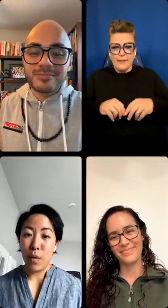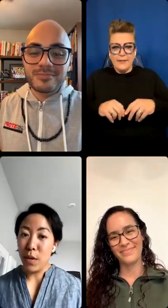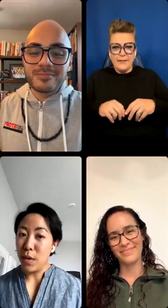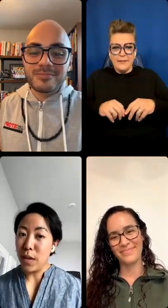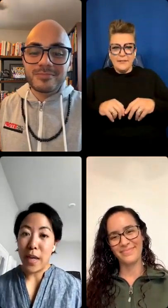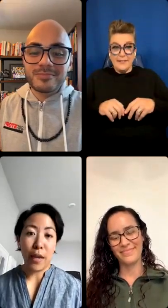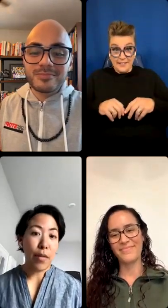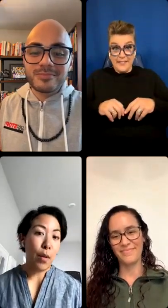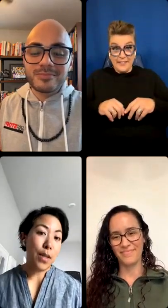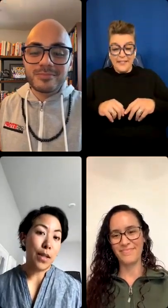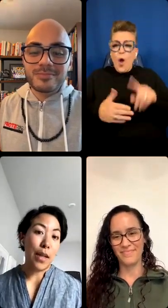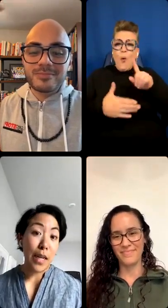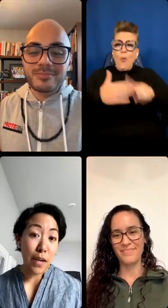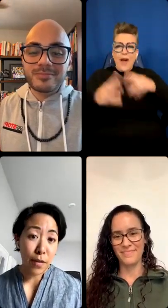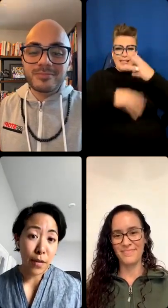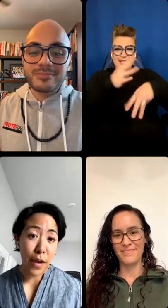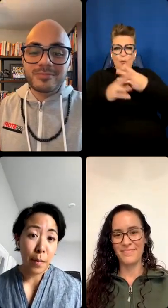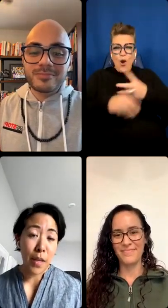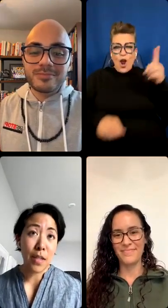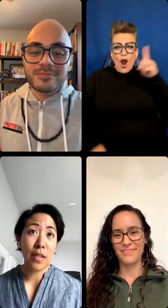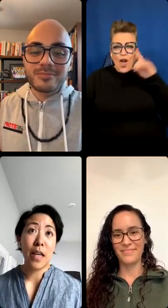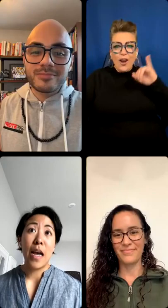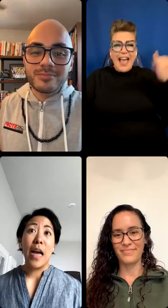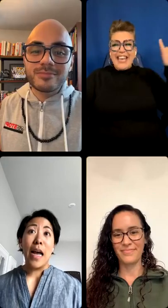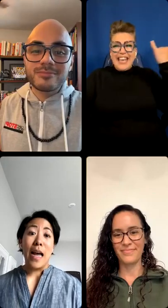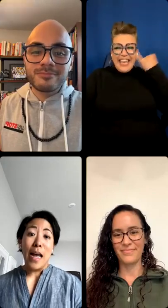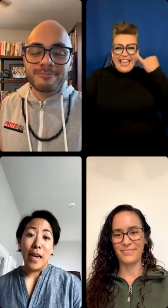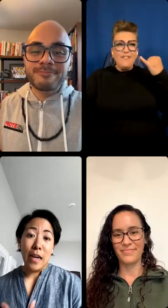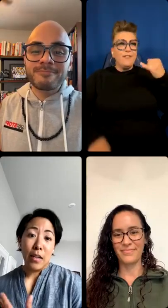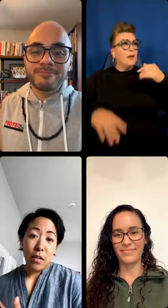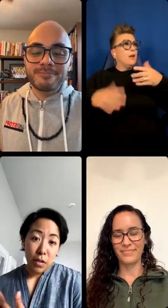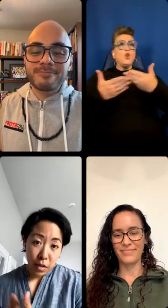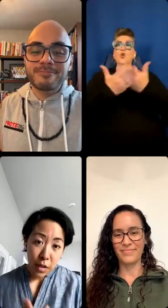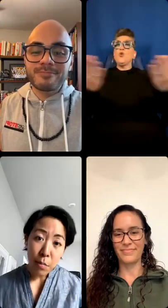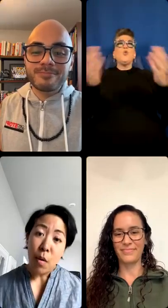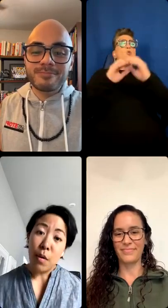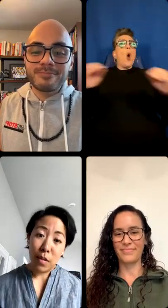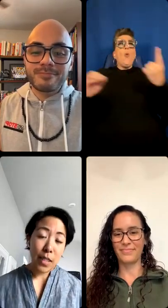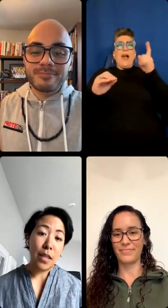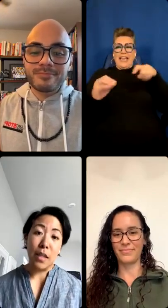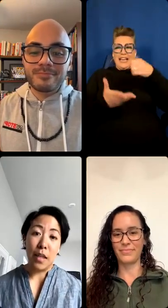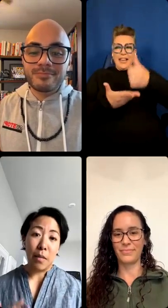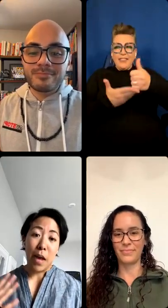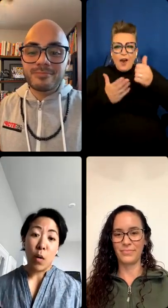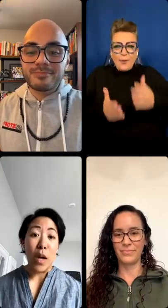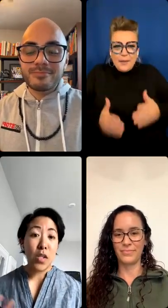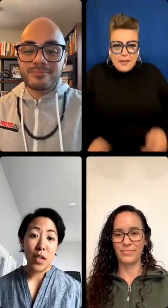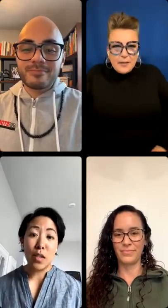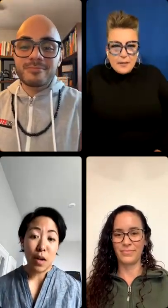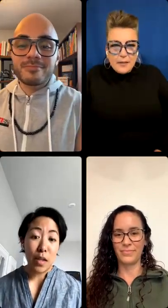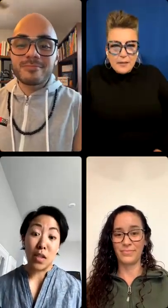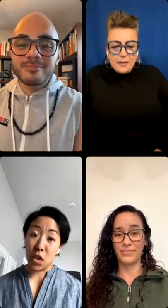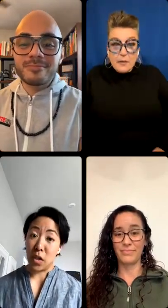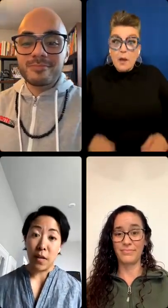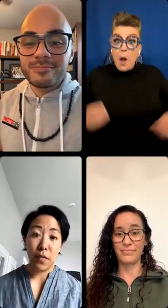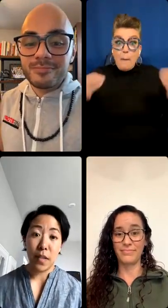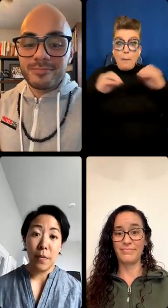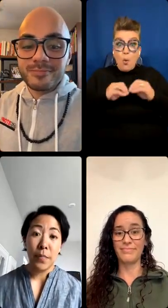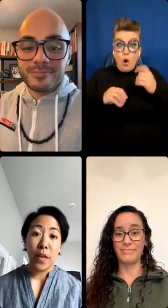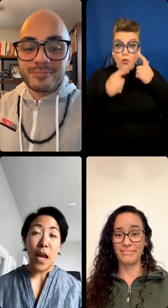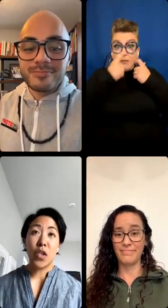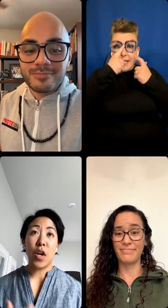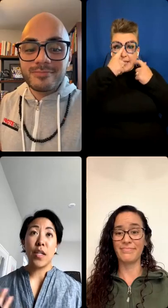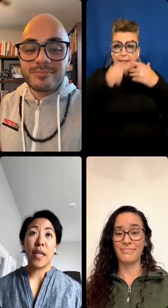What would the world look like if there wasn't a need for therapists? And more recently, my question started to